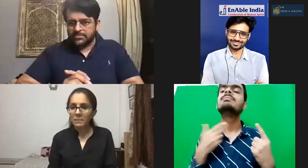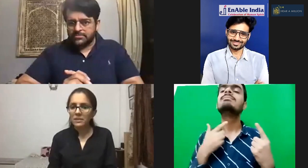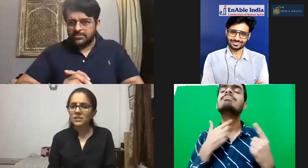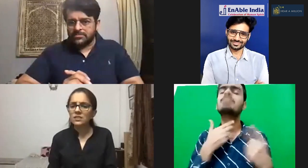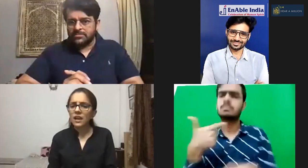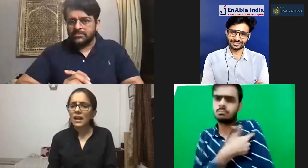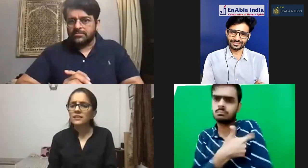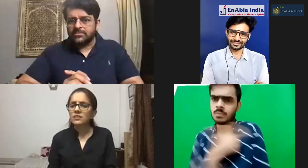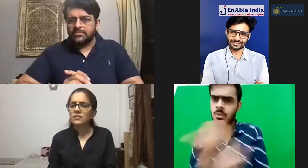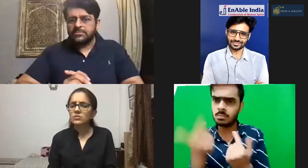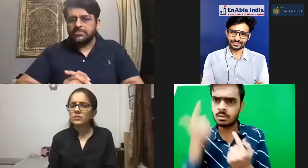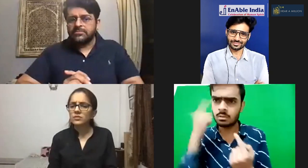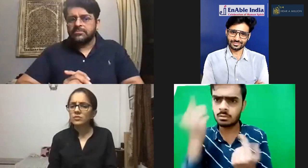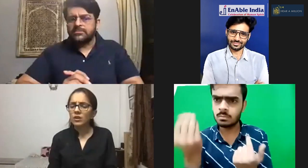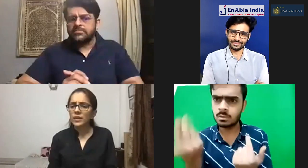So my mother had